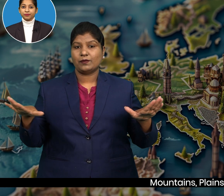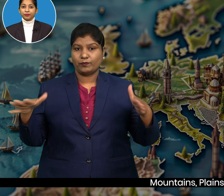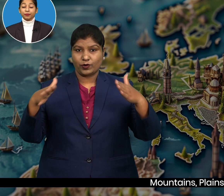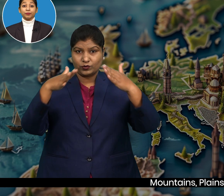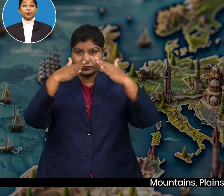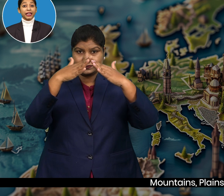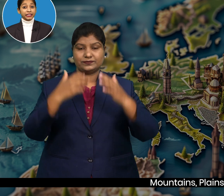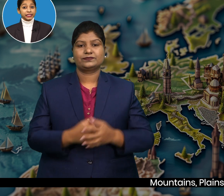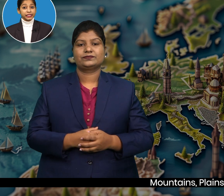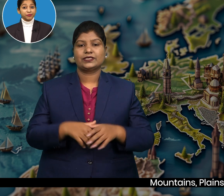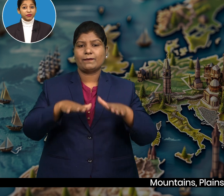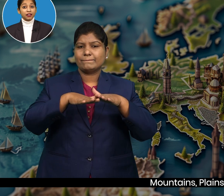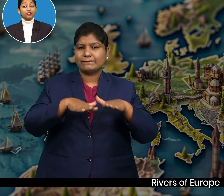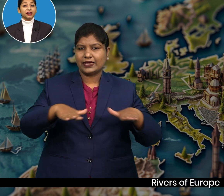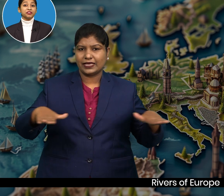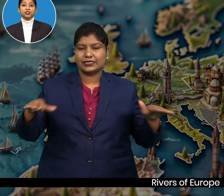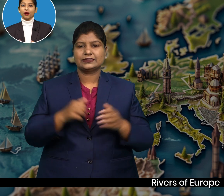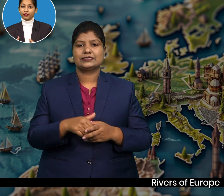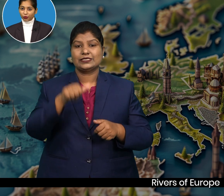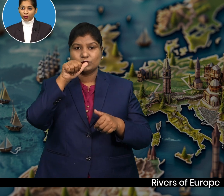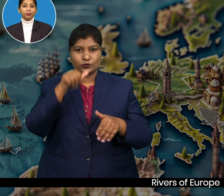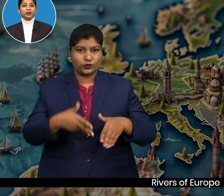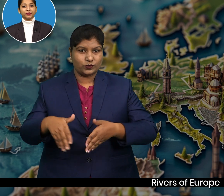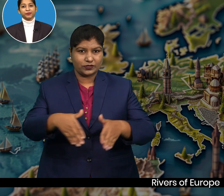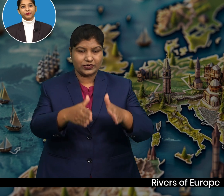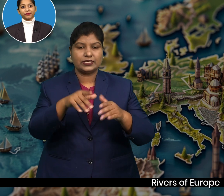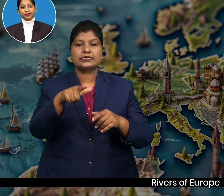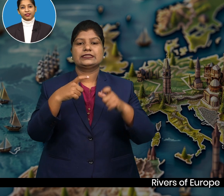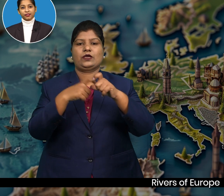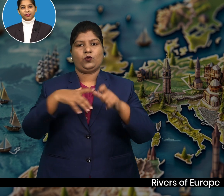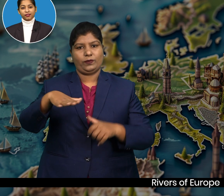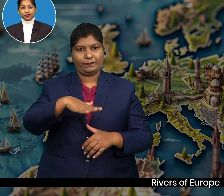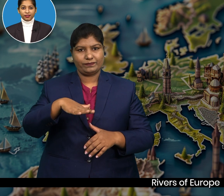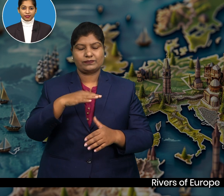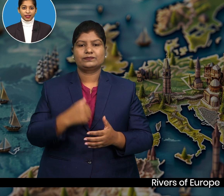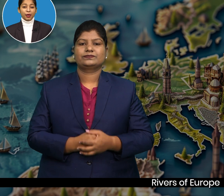mountains, plains, rivers of Europe,